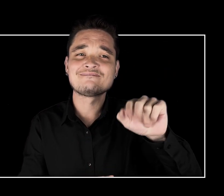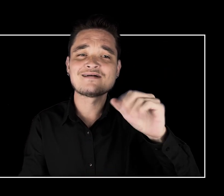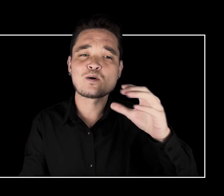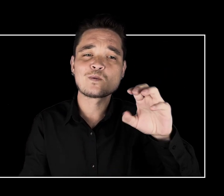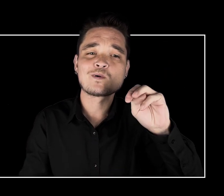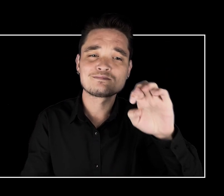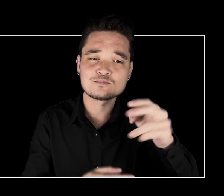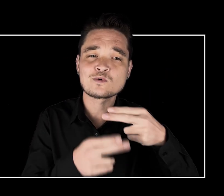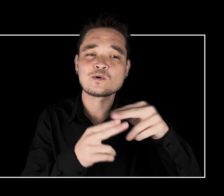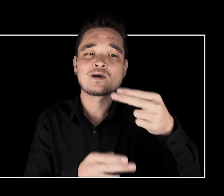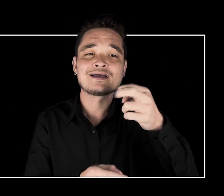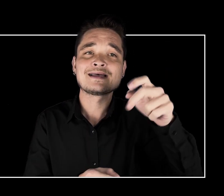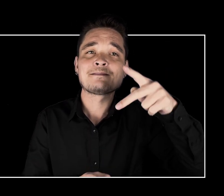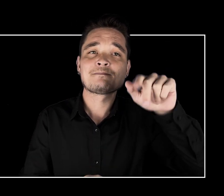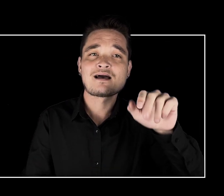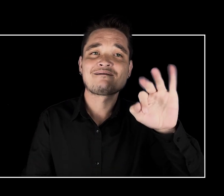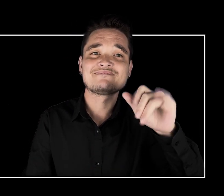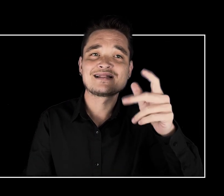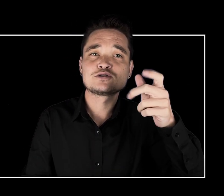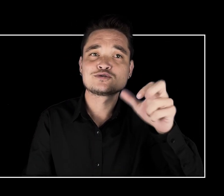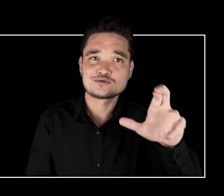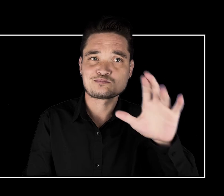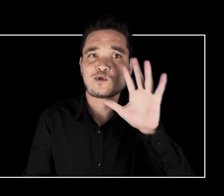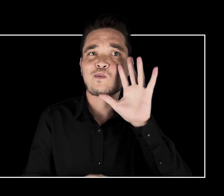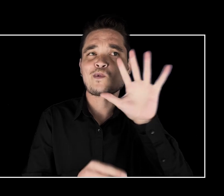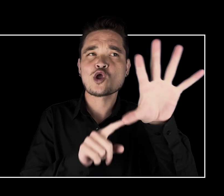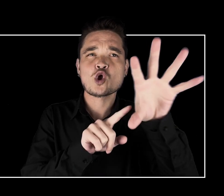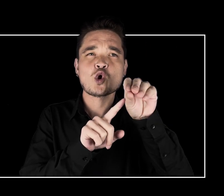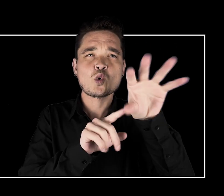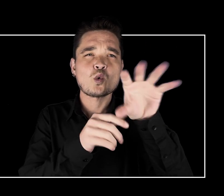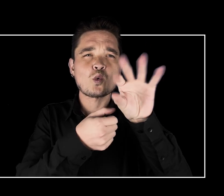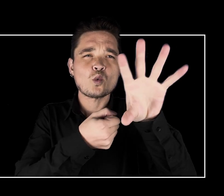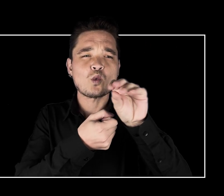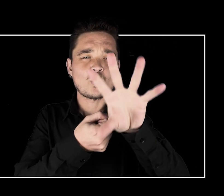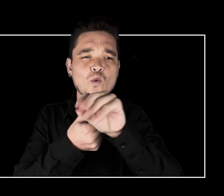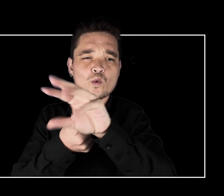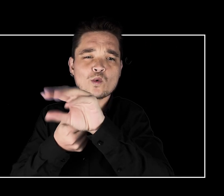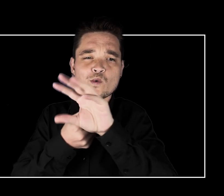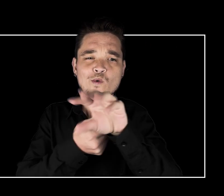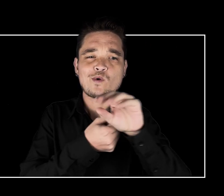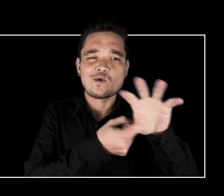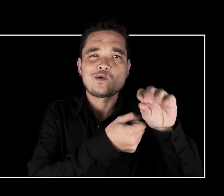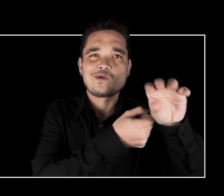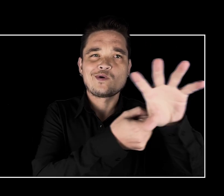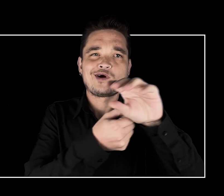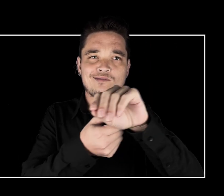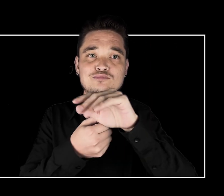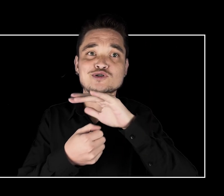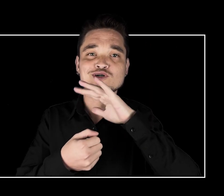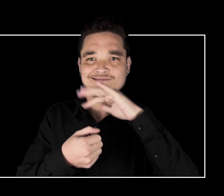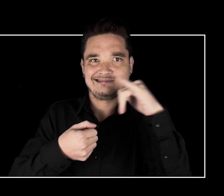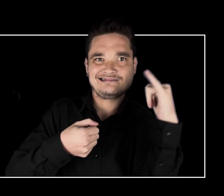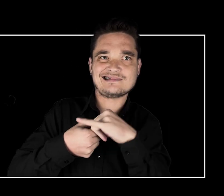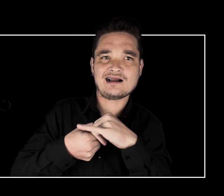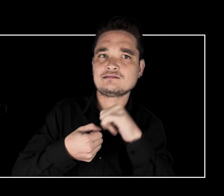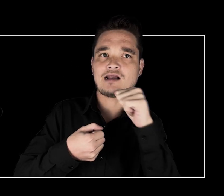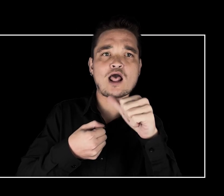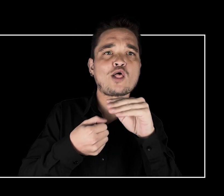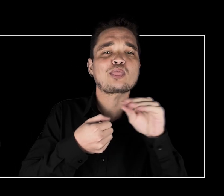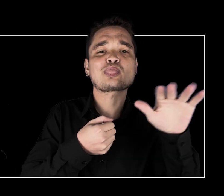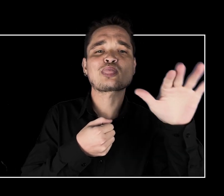called a HEPA filter. This traps dust and prevents it from going back into the air.